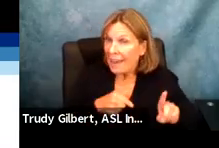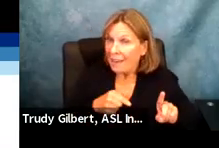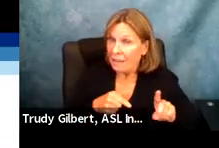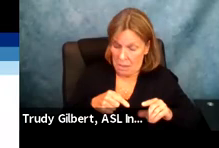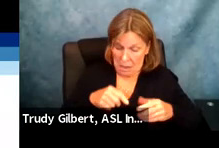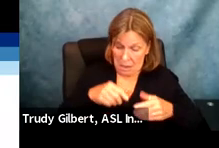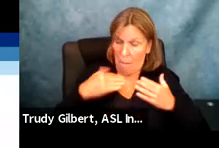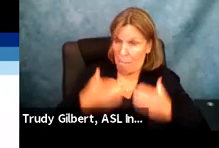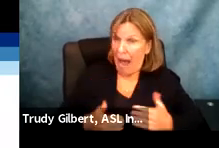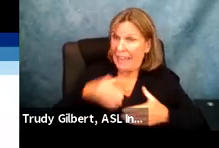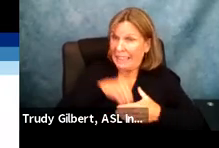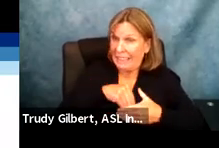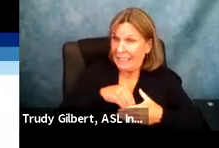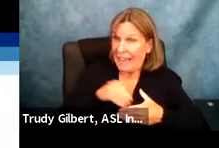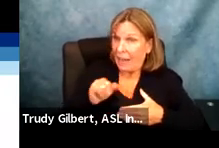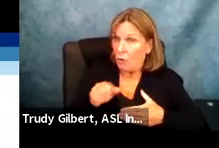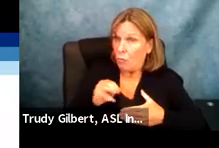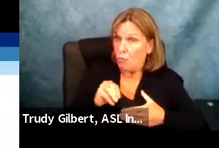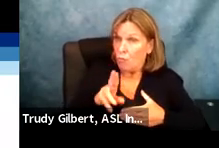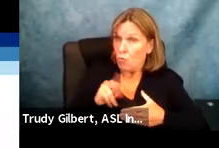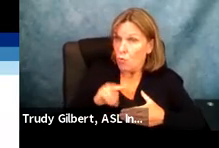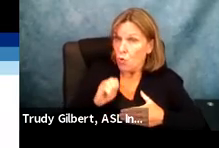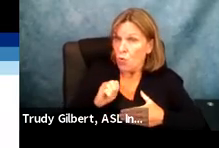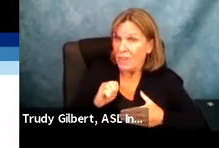it, recognizes it, and gets ready for it.